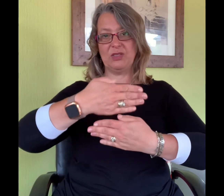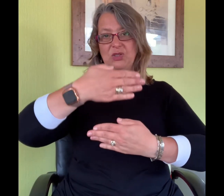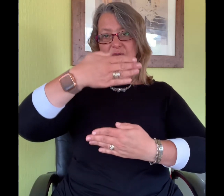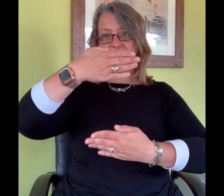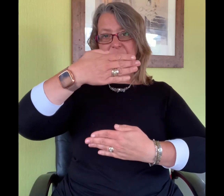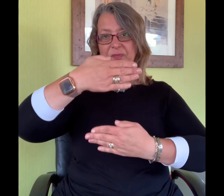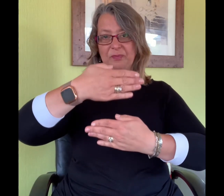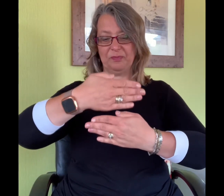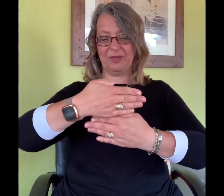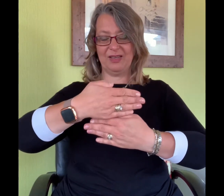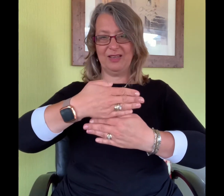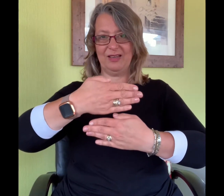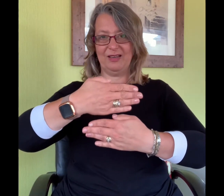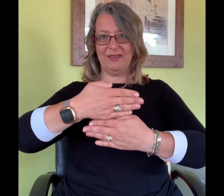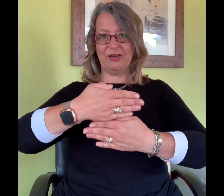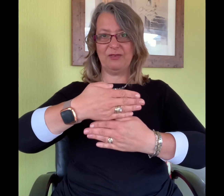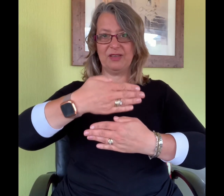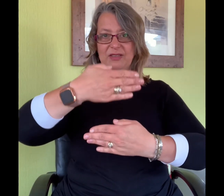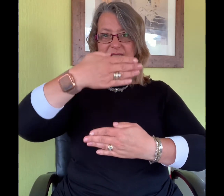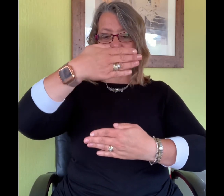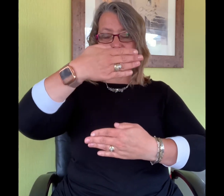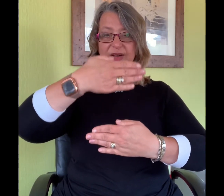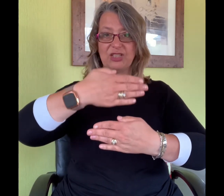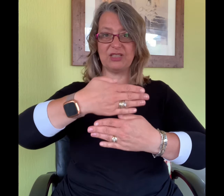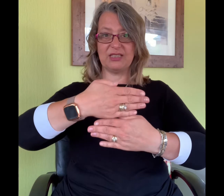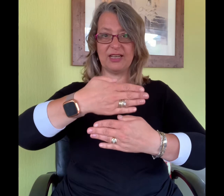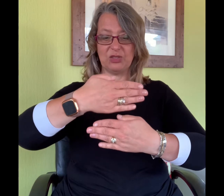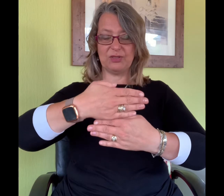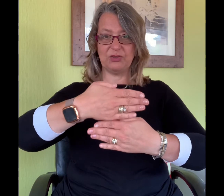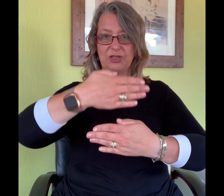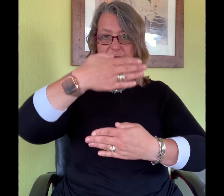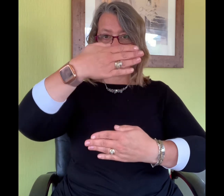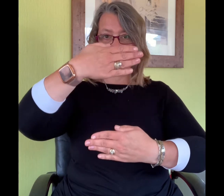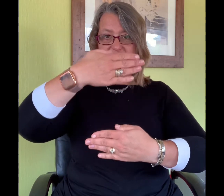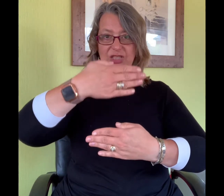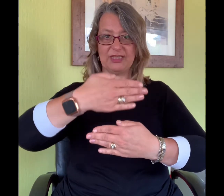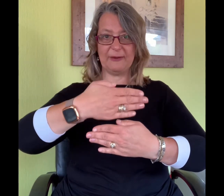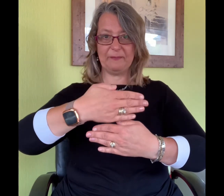window. Think of it as the old-fashioned sash windows that you're opening and shutting.